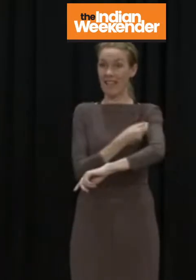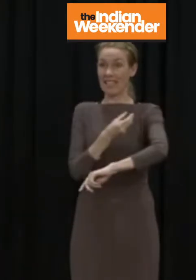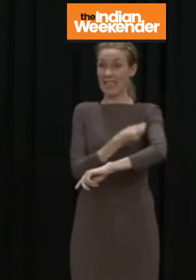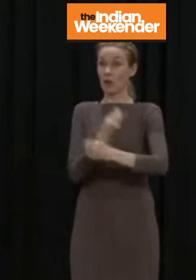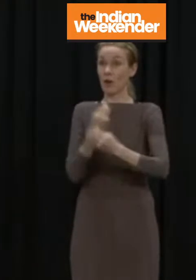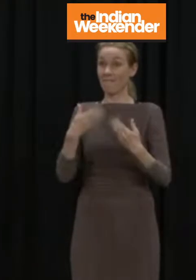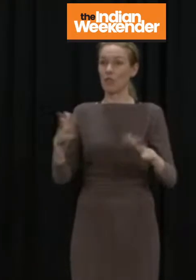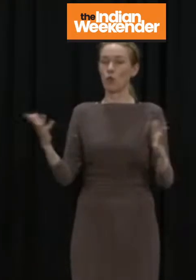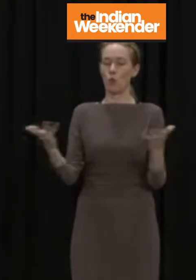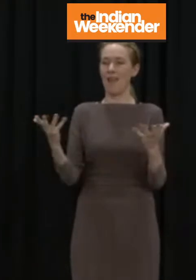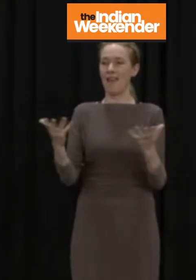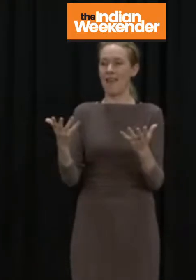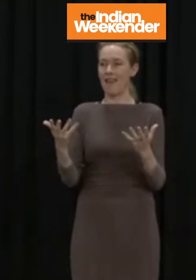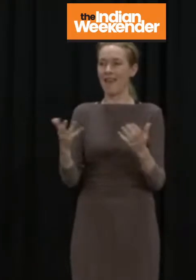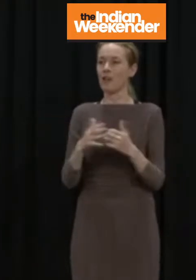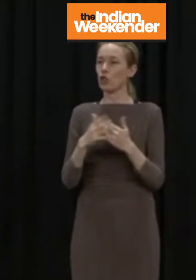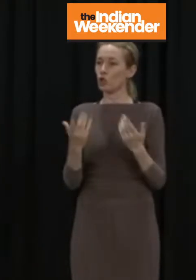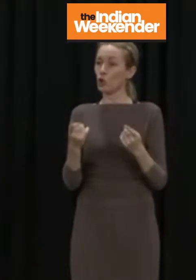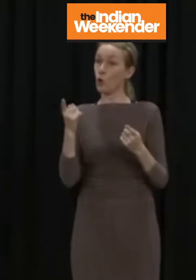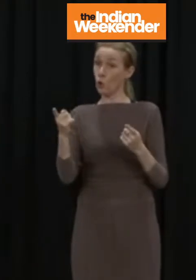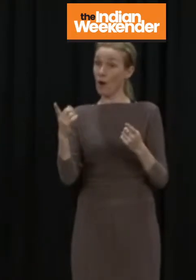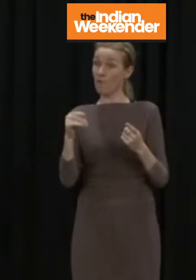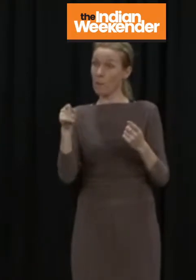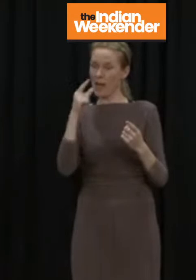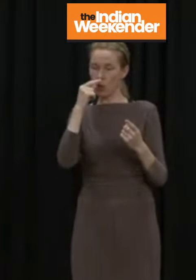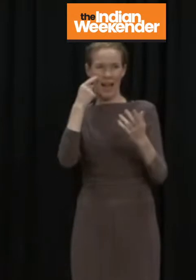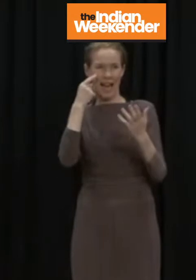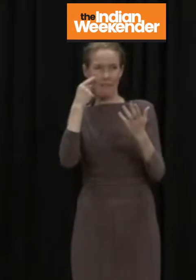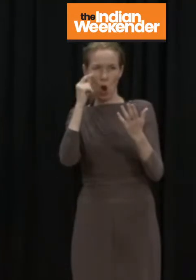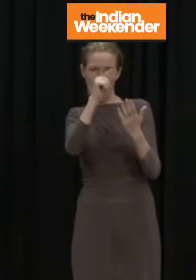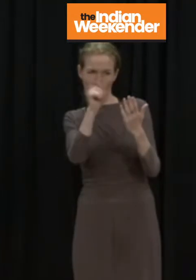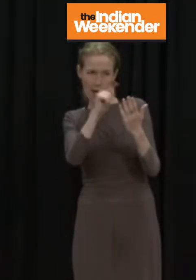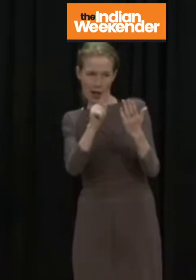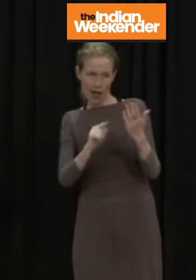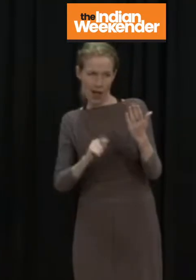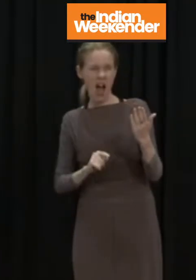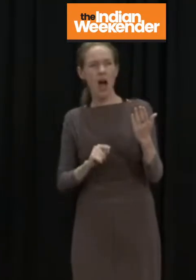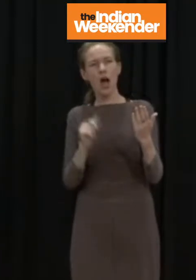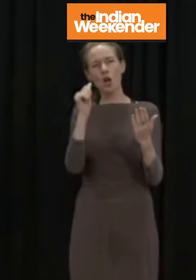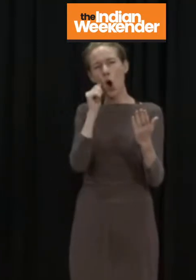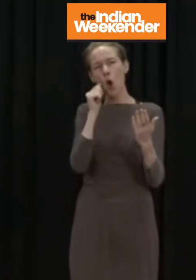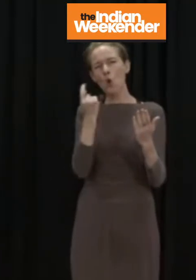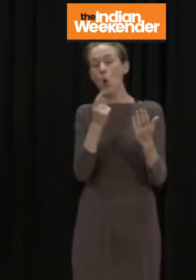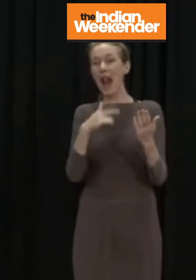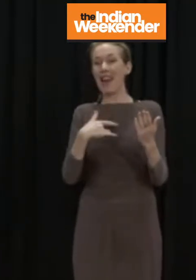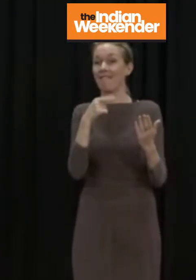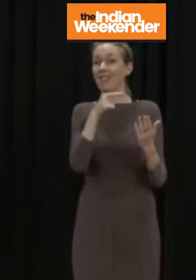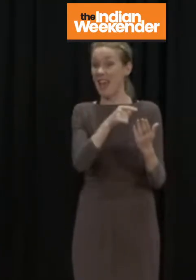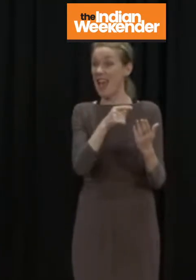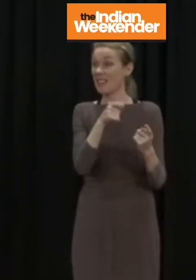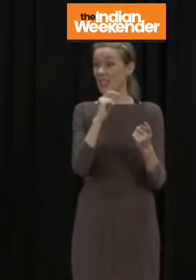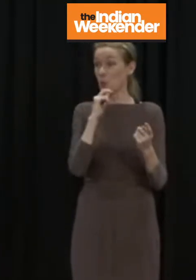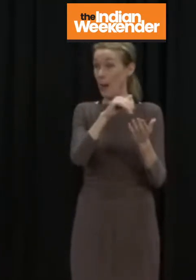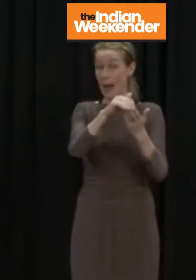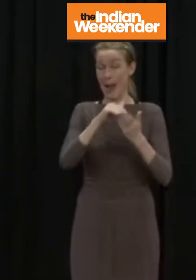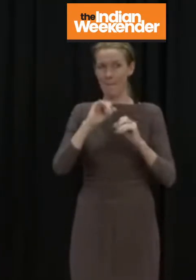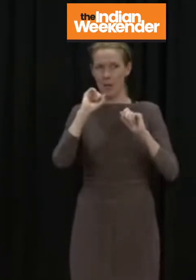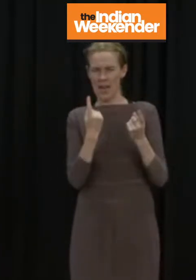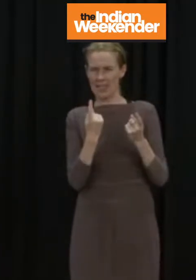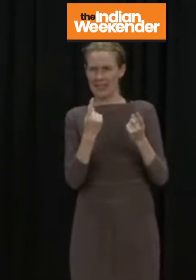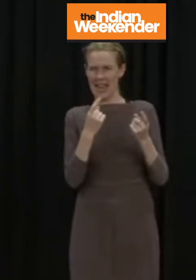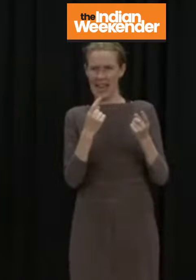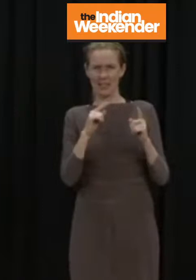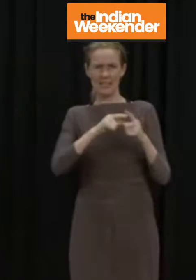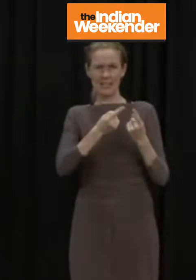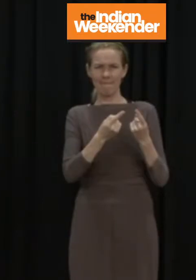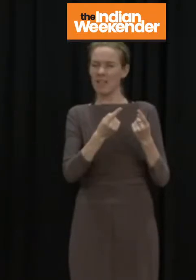demographic characteristics of those neighbourhoods that have higher concentrations of unvaccinated people. And that certainly provides some insight into the